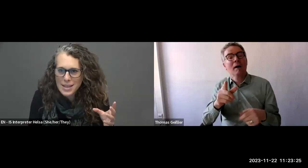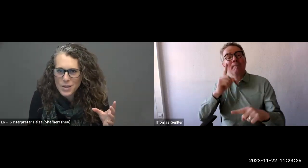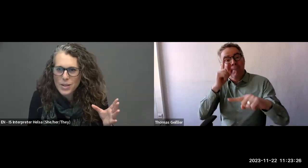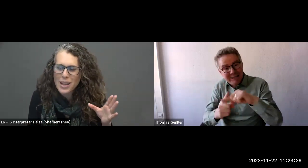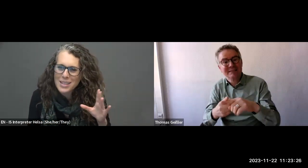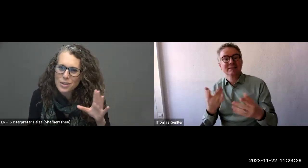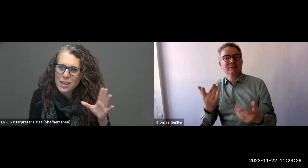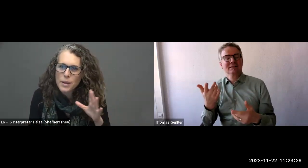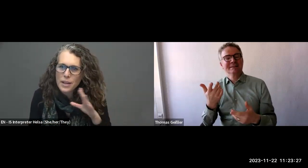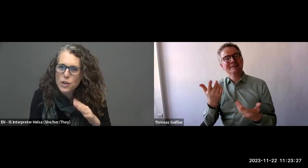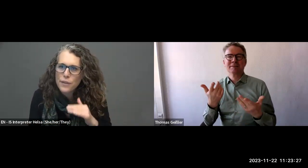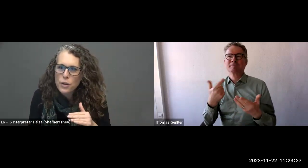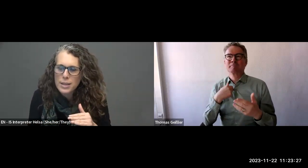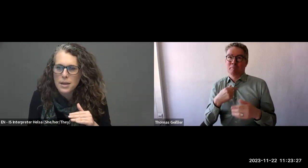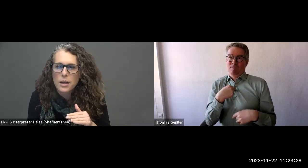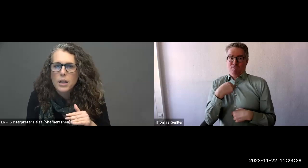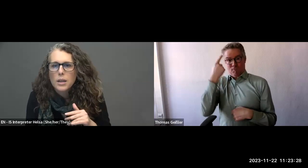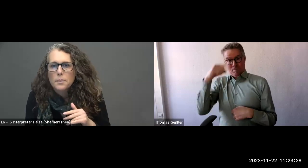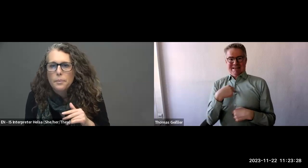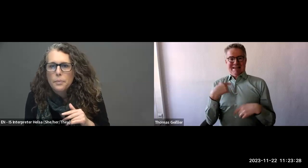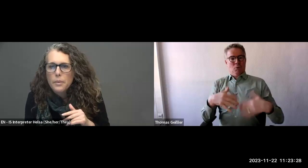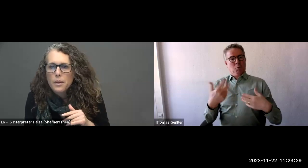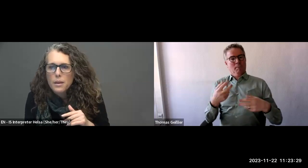the sentence, right? So there's a little bit of interference there.